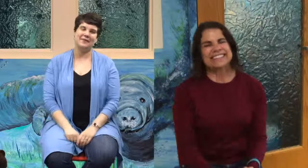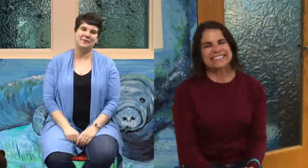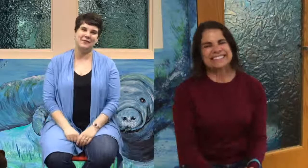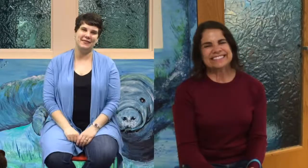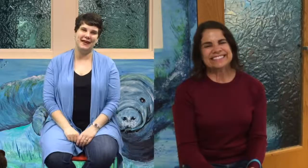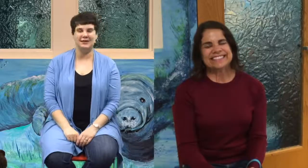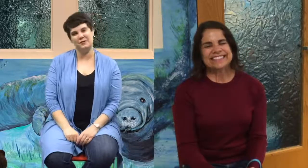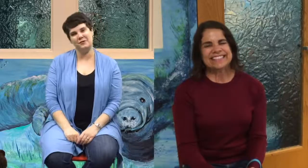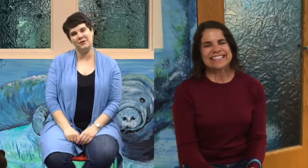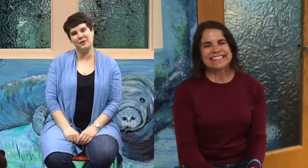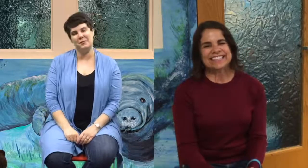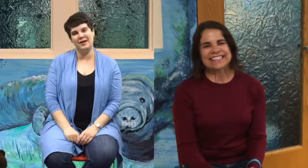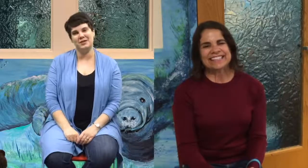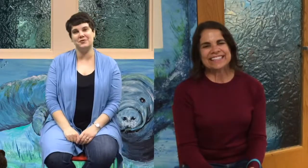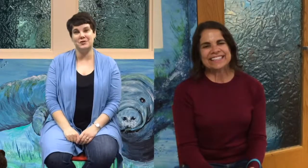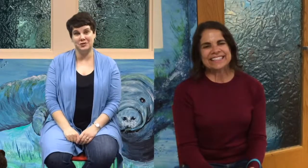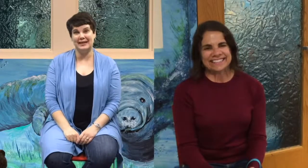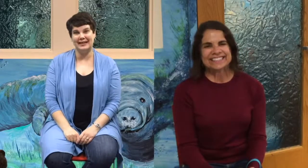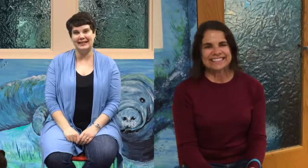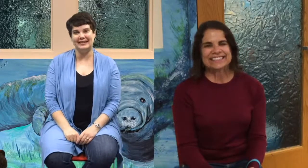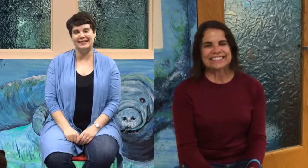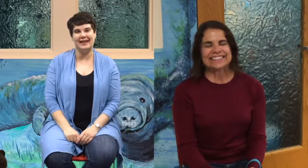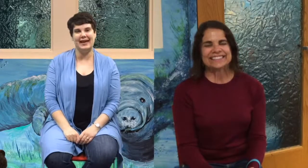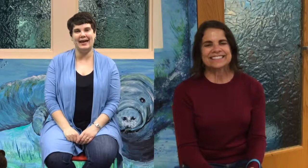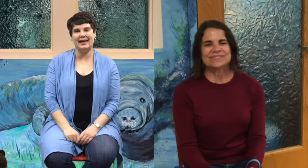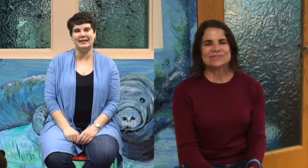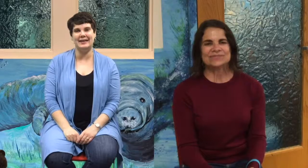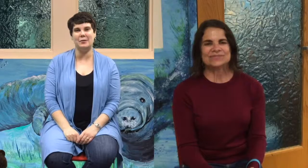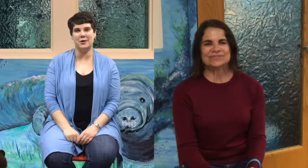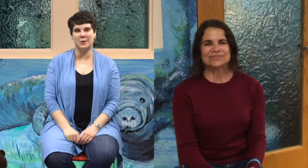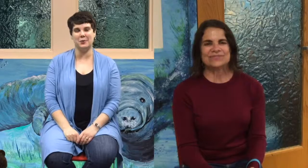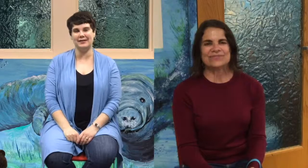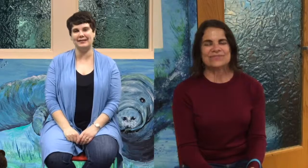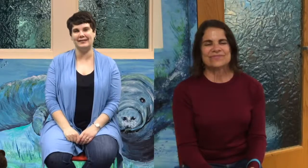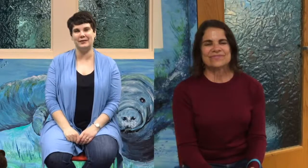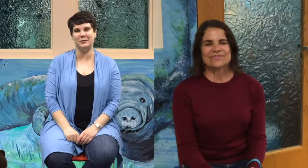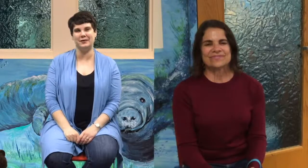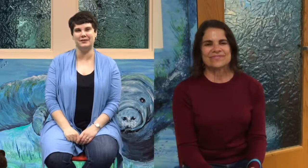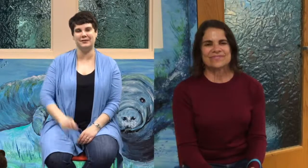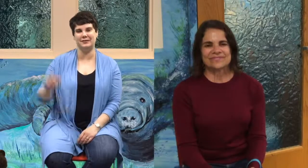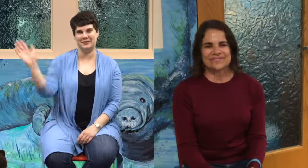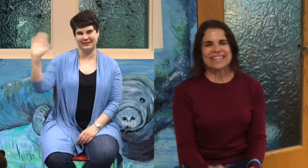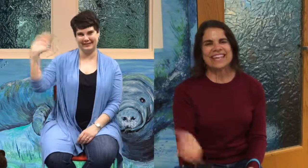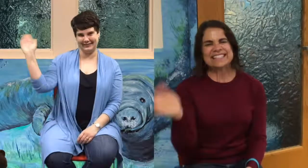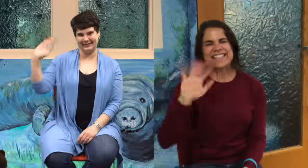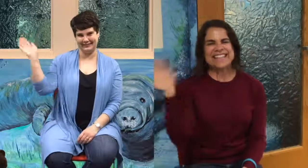Everyone, thank you so much for joining us, and we hope we can see you real soon. Yes, thank you.